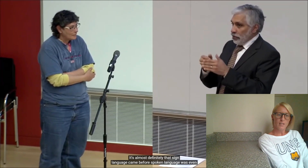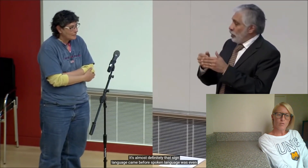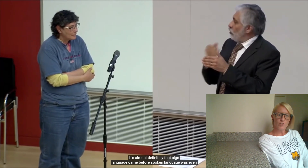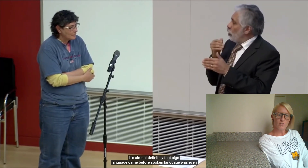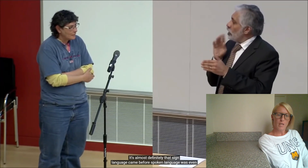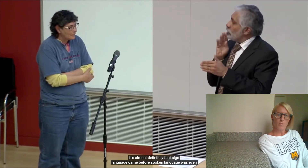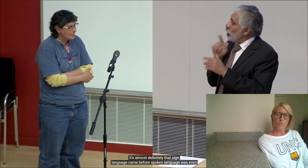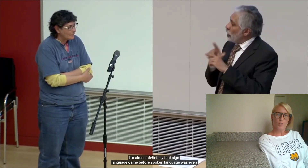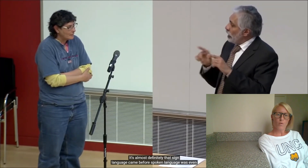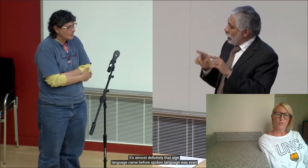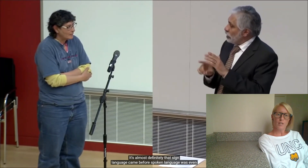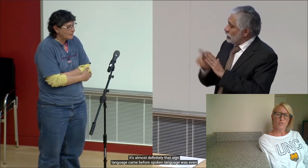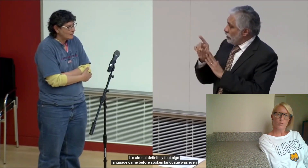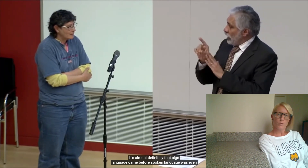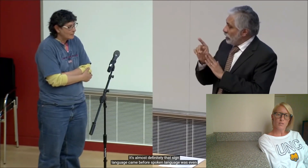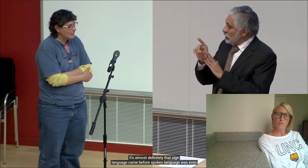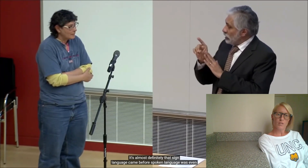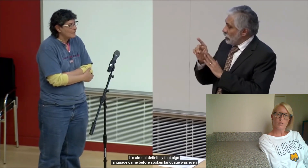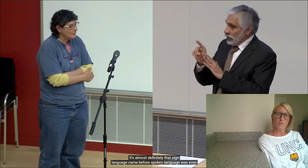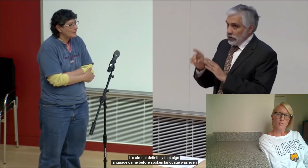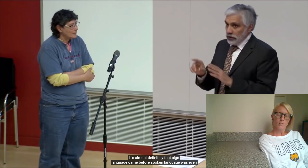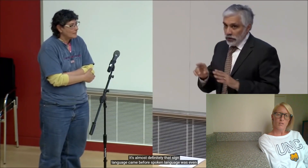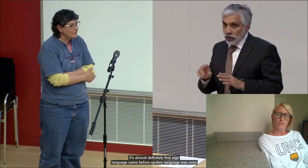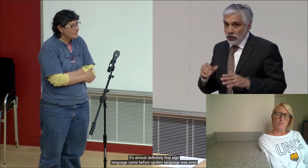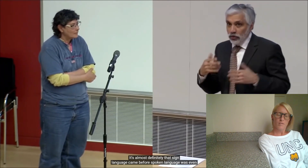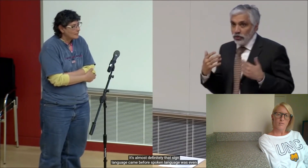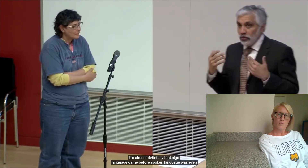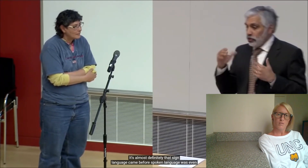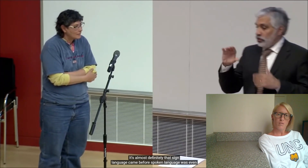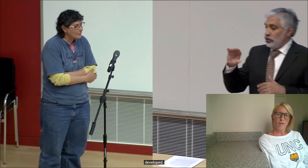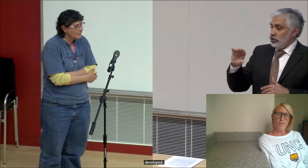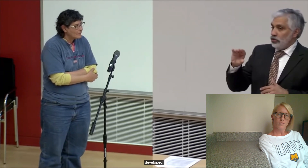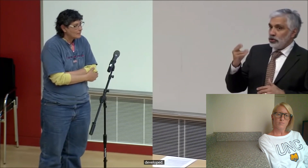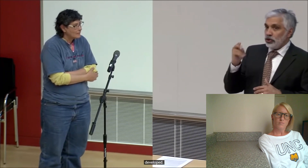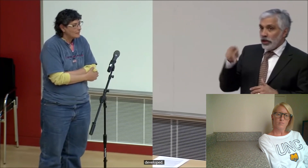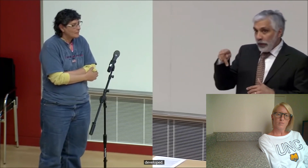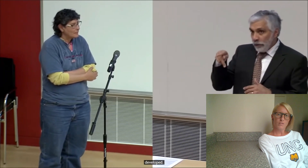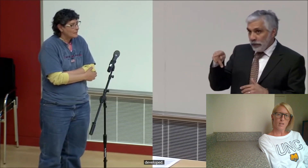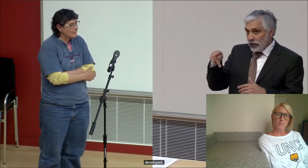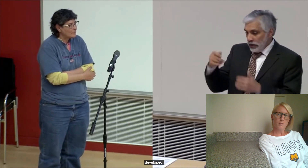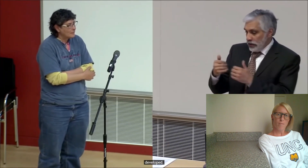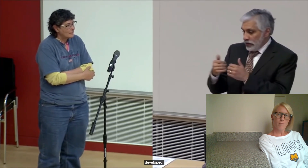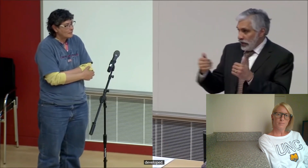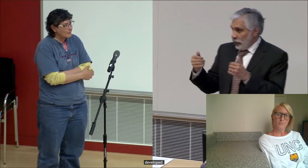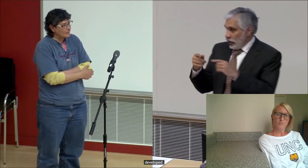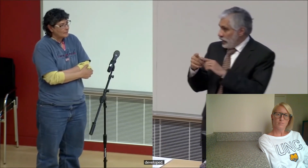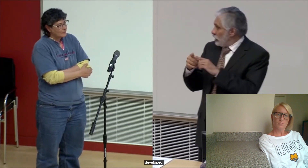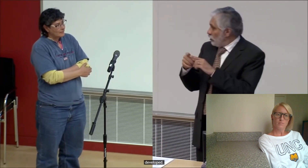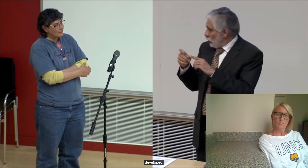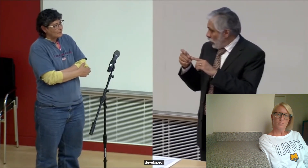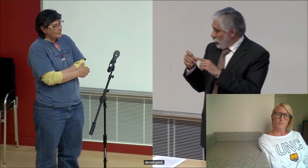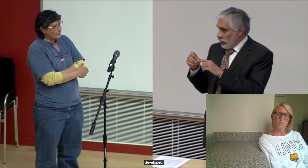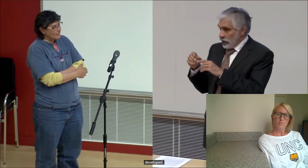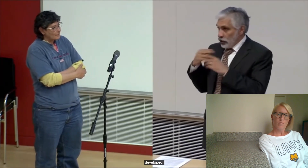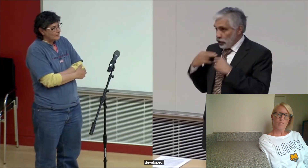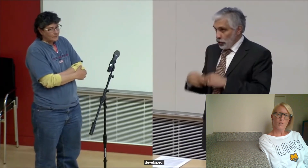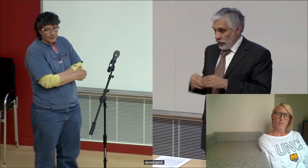that sign language came before spoken language was even developed. develop.